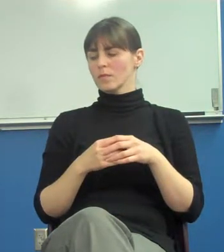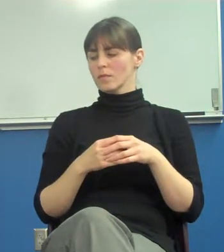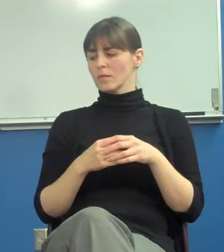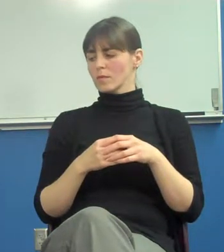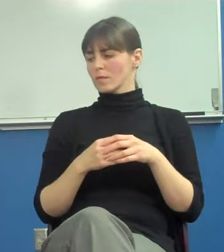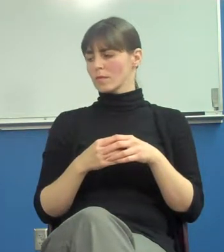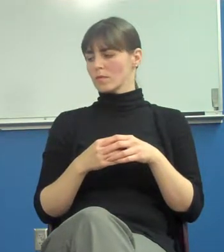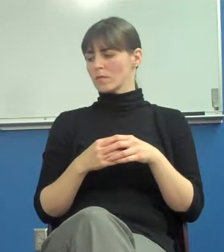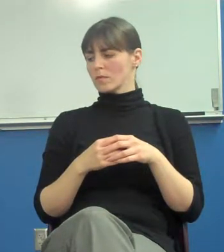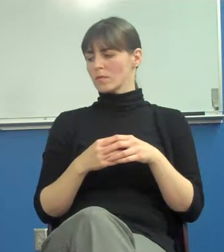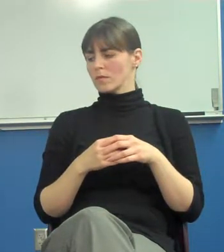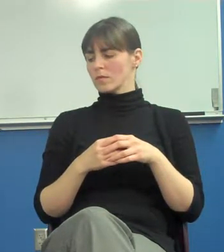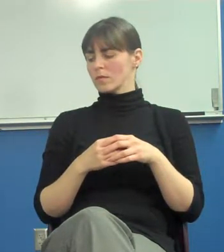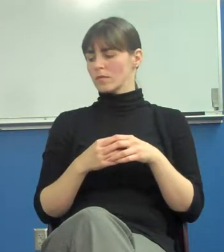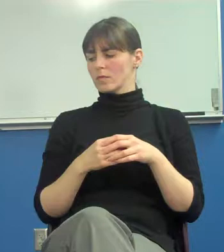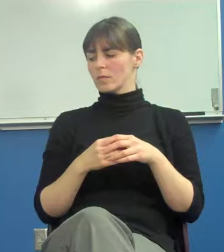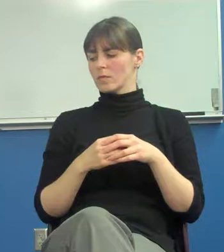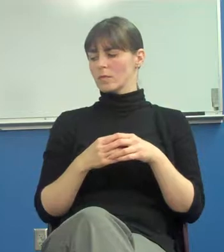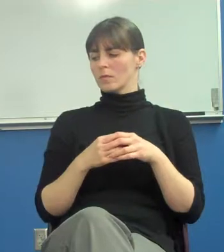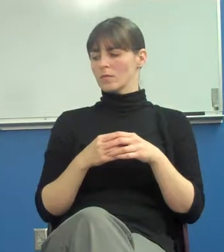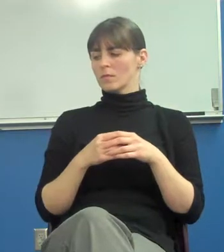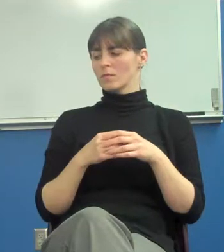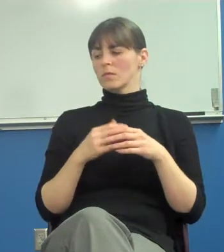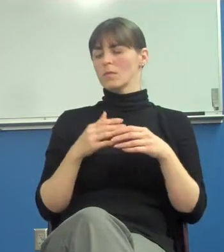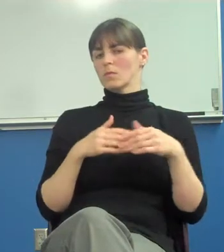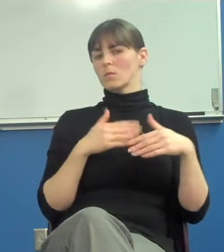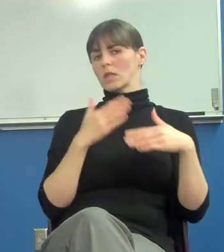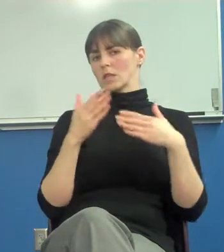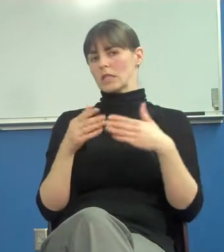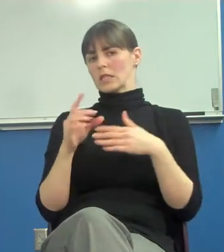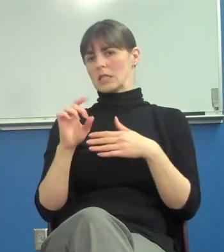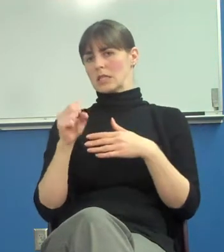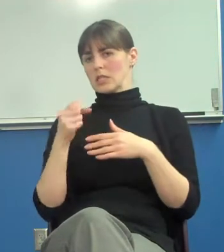Okay, moving on, our bake sale this semester,